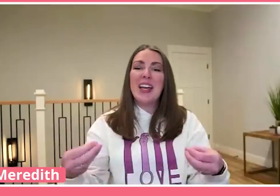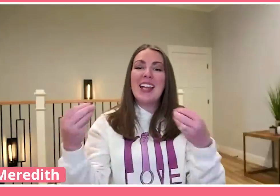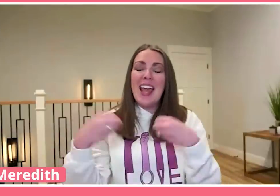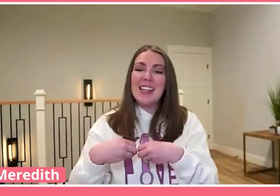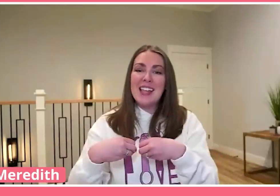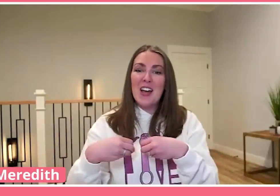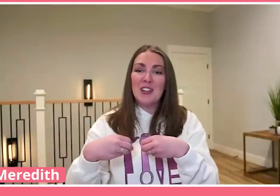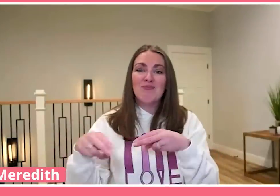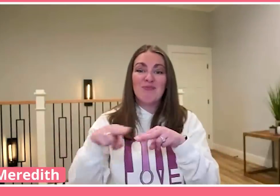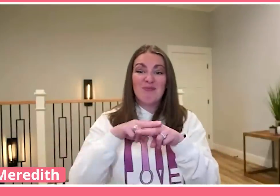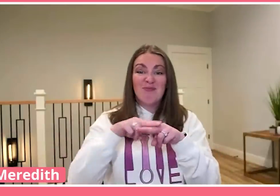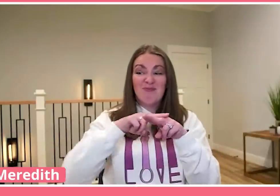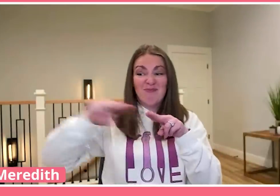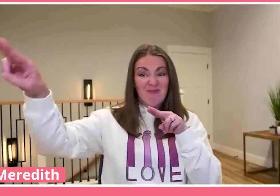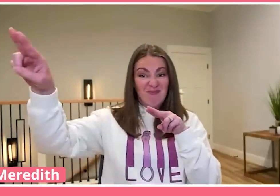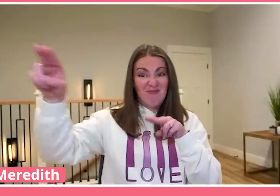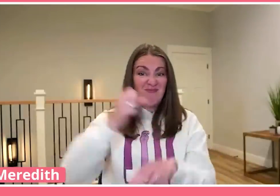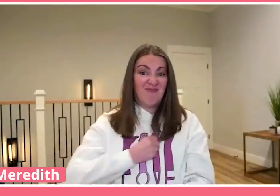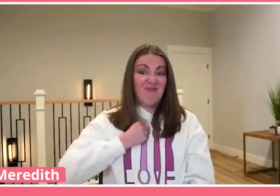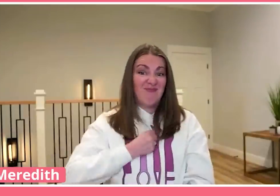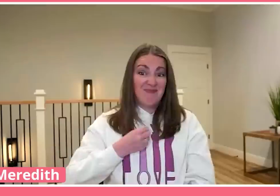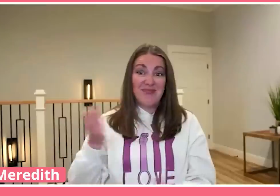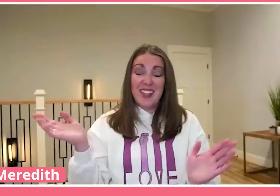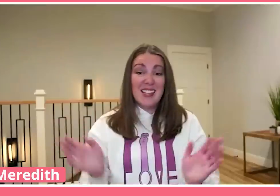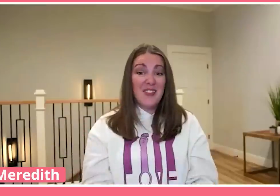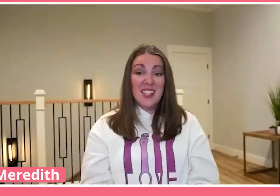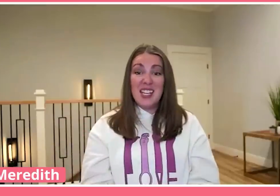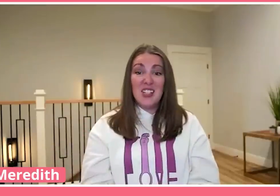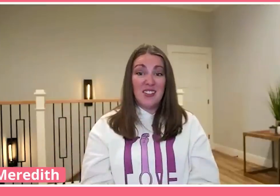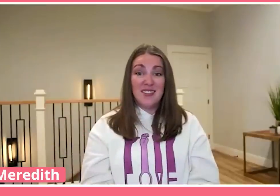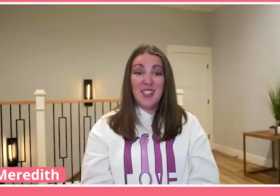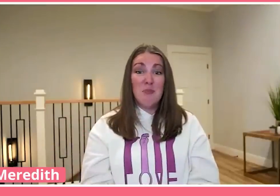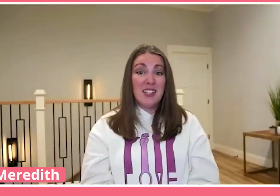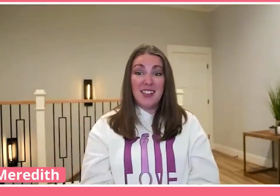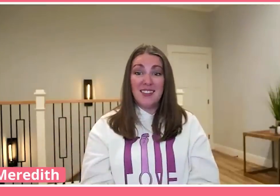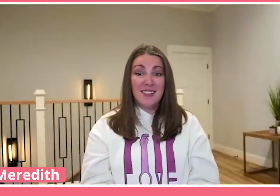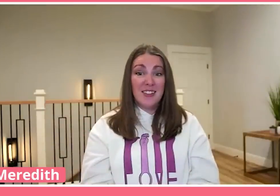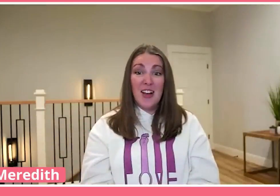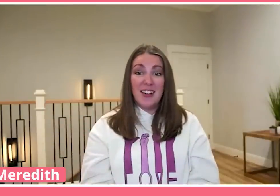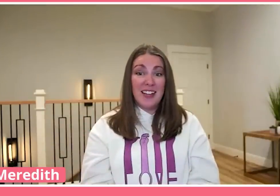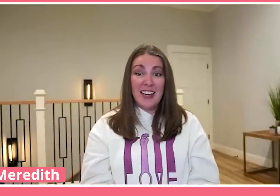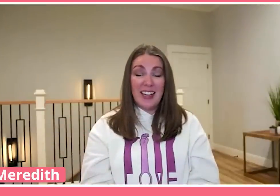in ASL, it's left the station. You missed it. You're not going to get it again.